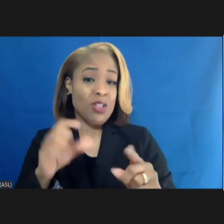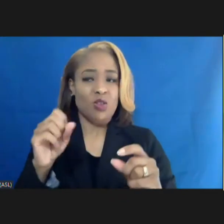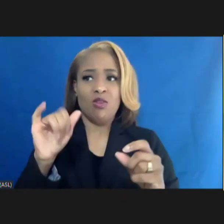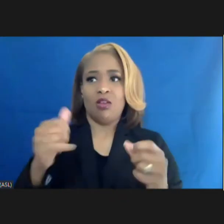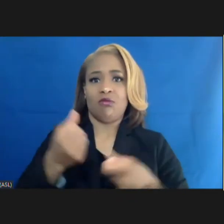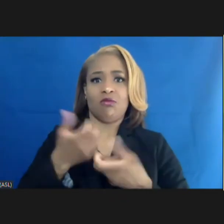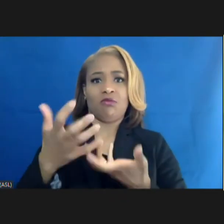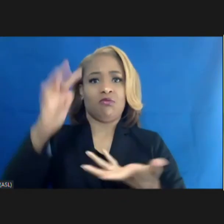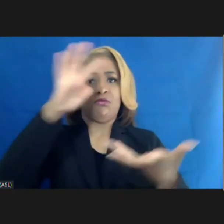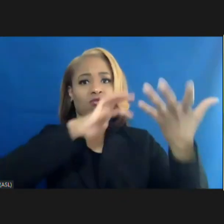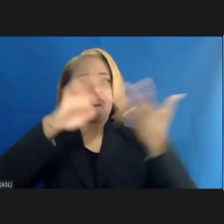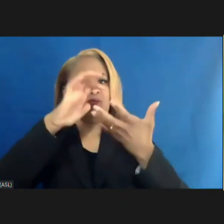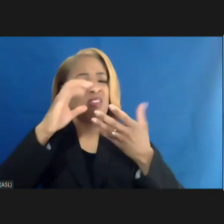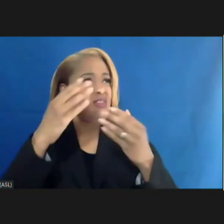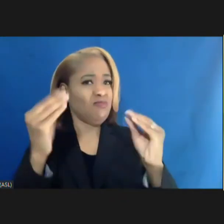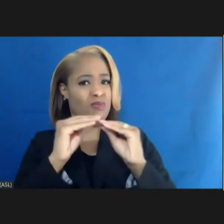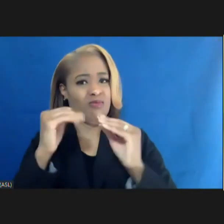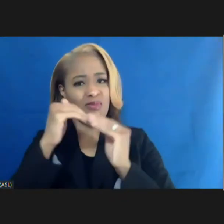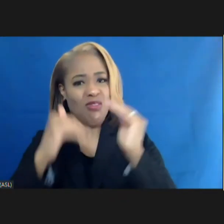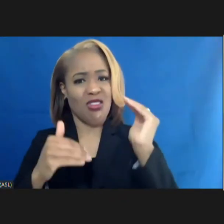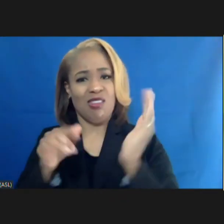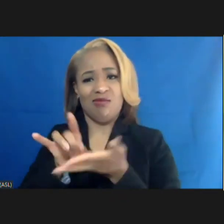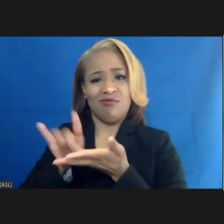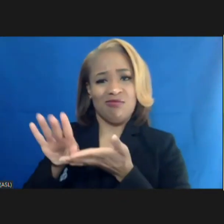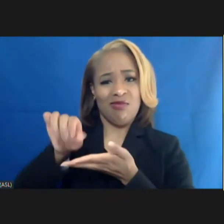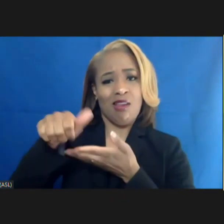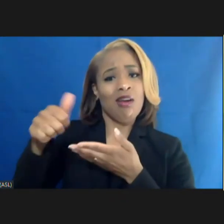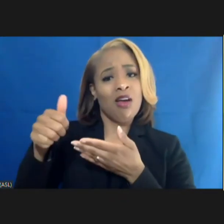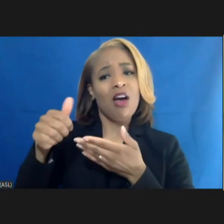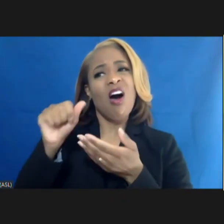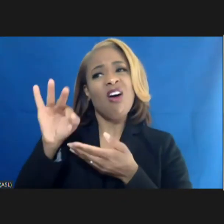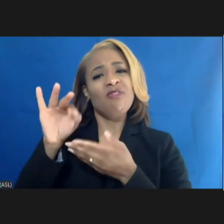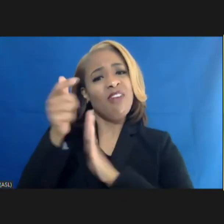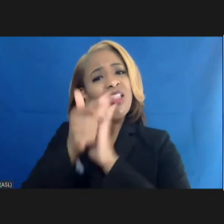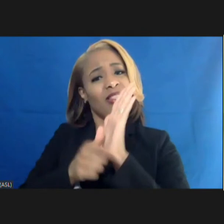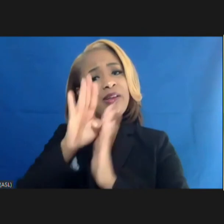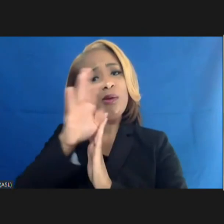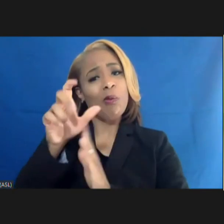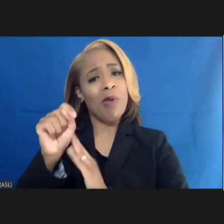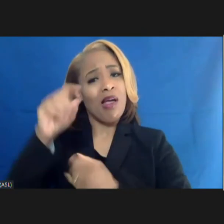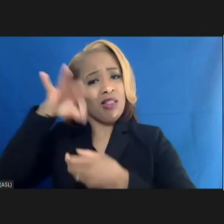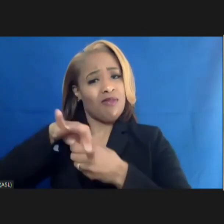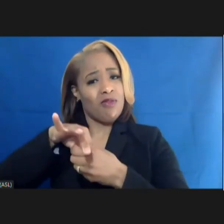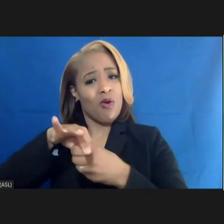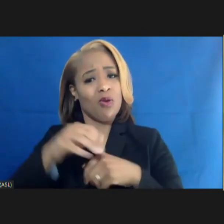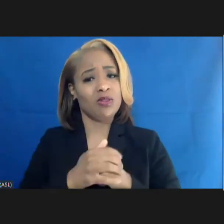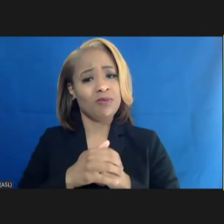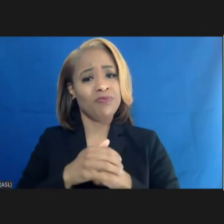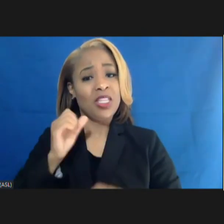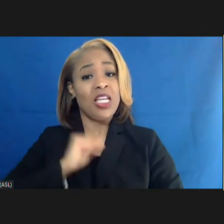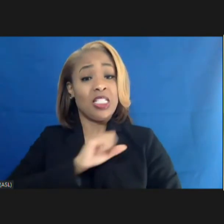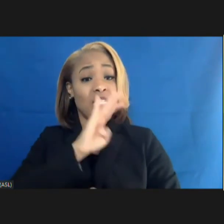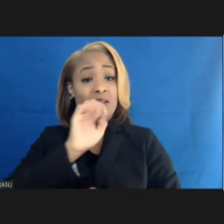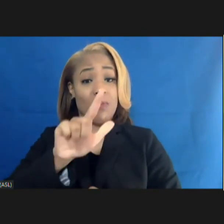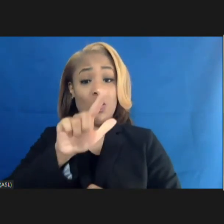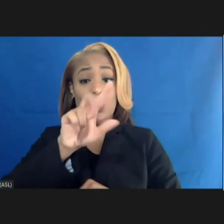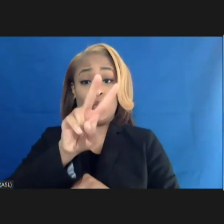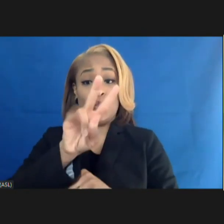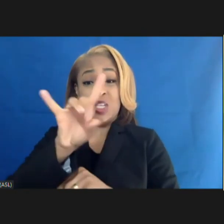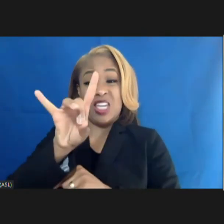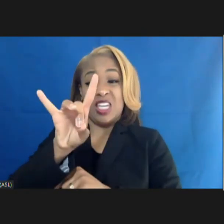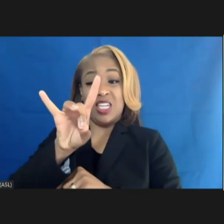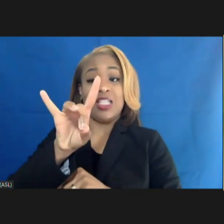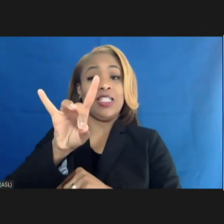potential disenfranchisement and rejection of otherwise legal valid votes. Senate Bill 287 bans clerks